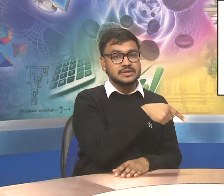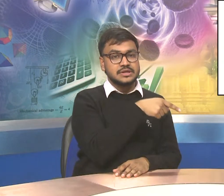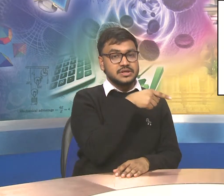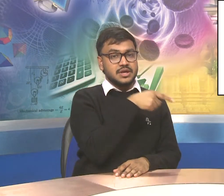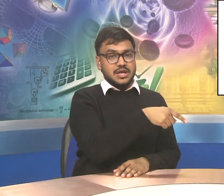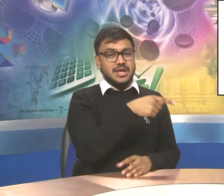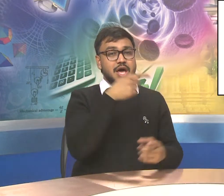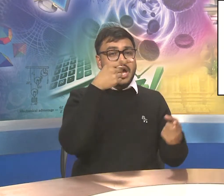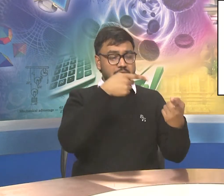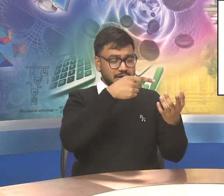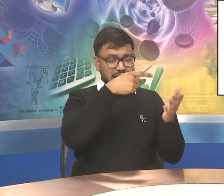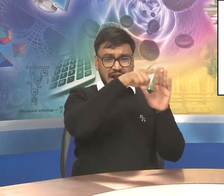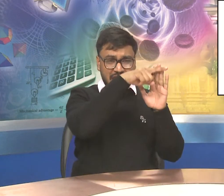Fourth,